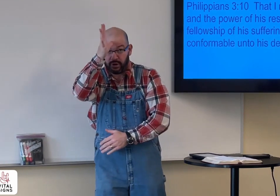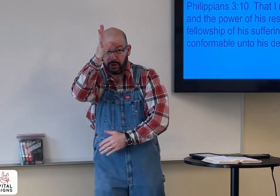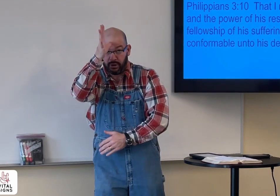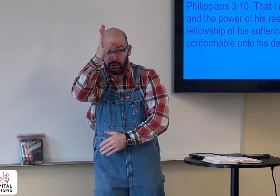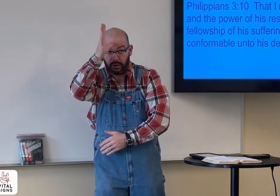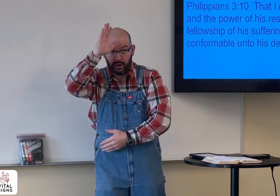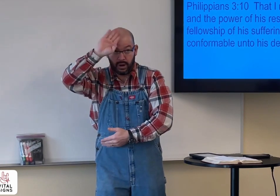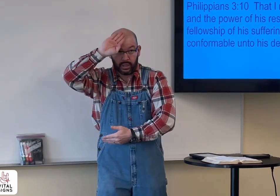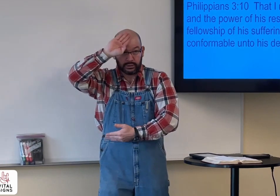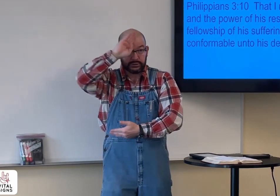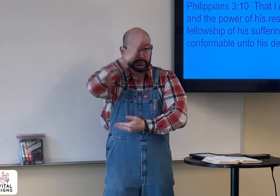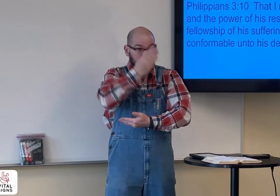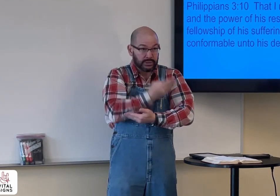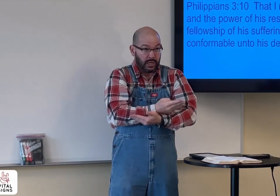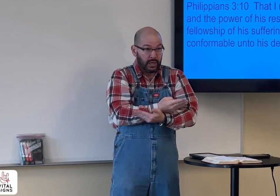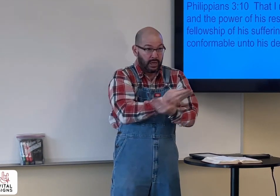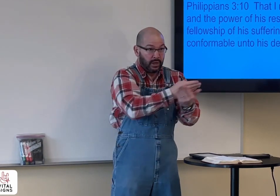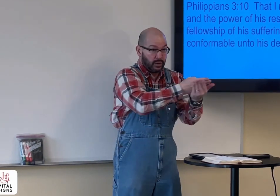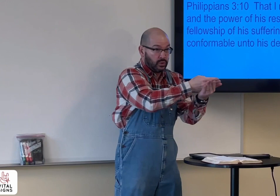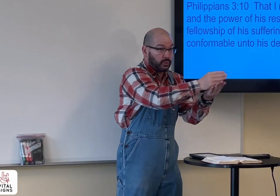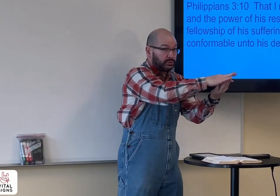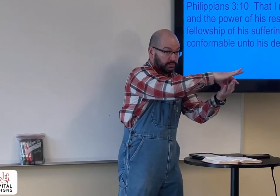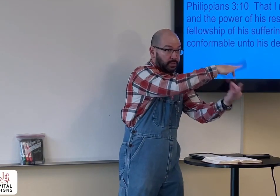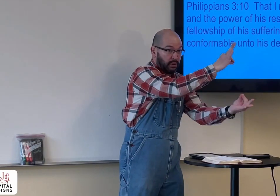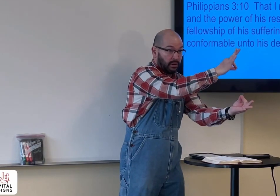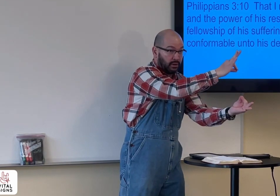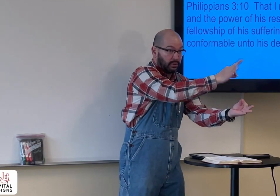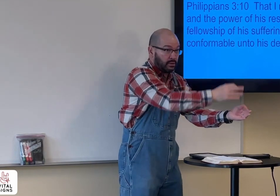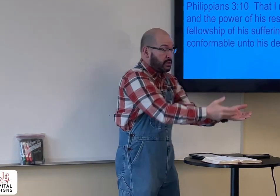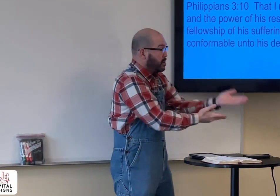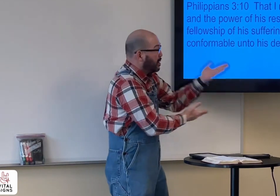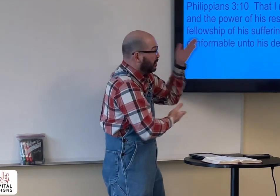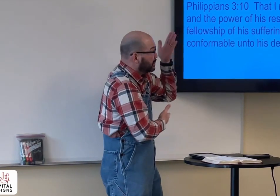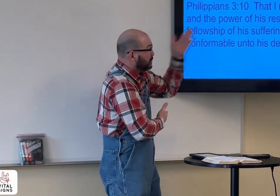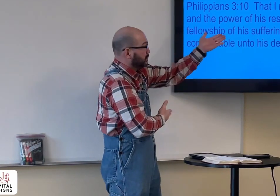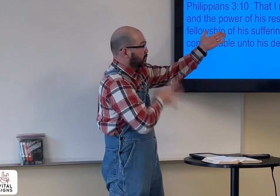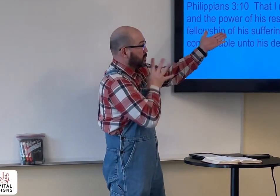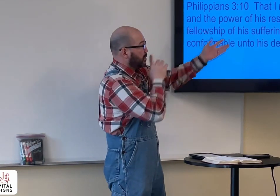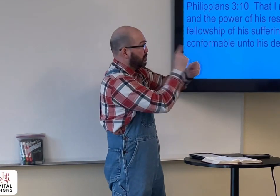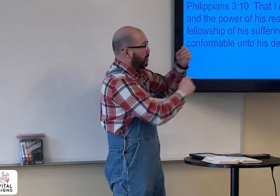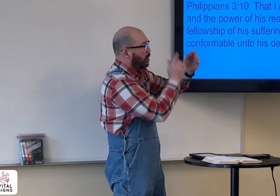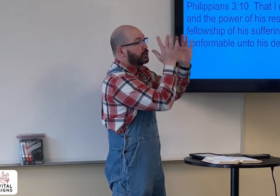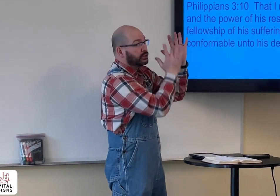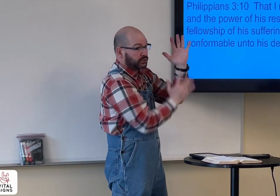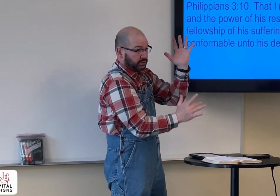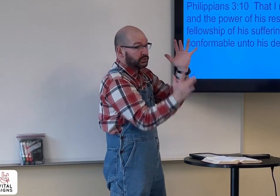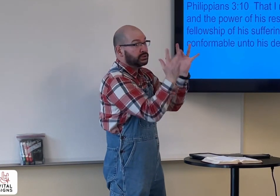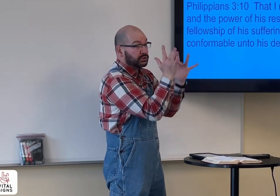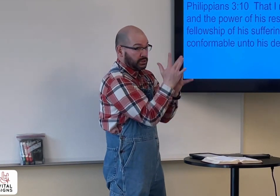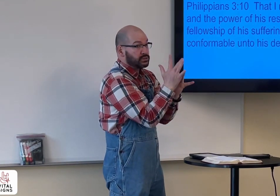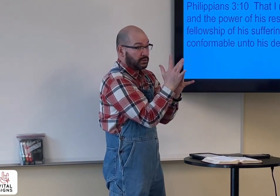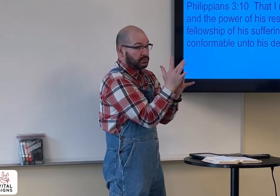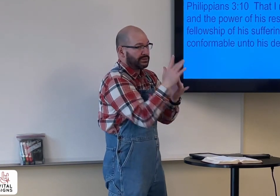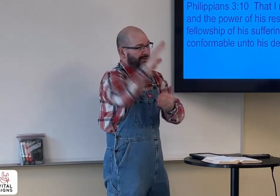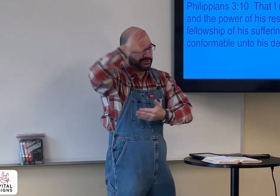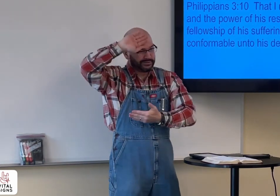which? Oh, God the Father, God the Son, God the Holy Spirit. This is specifically talking about God the Son,